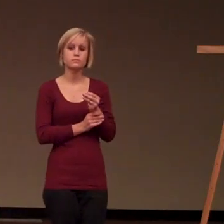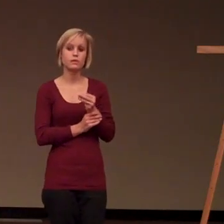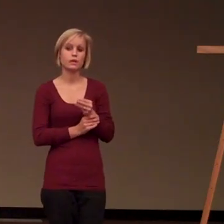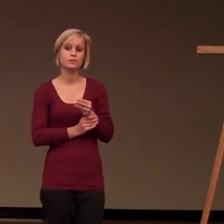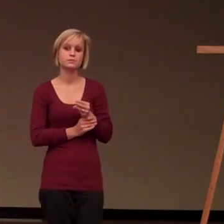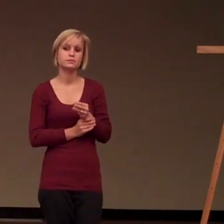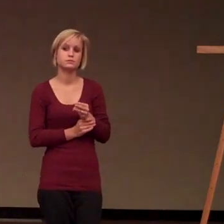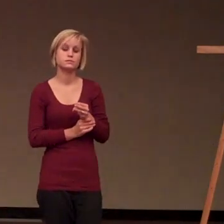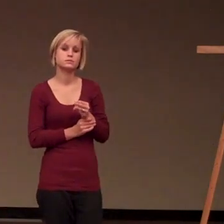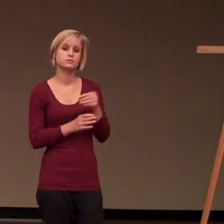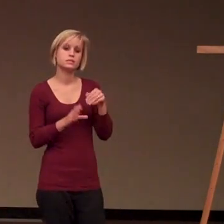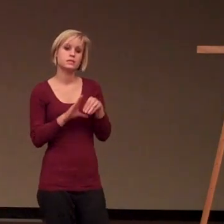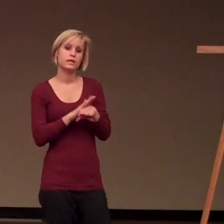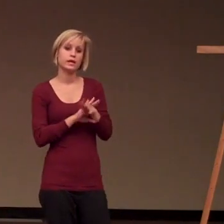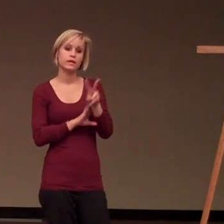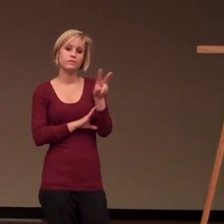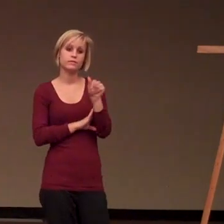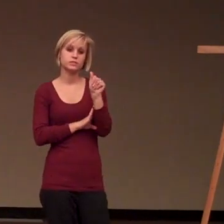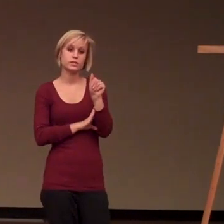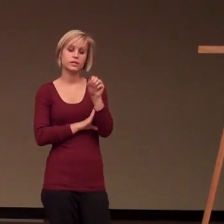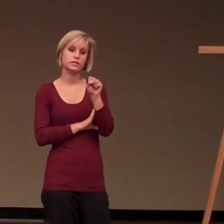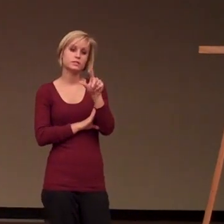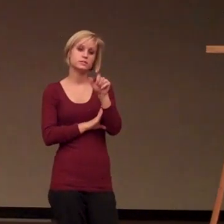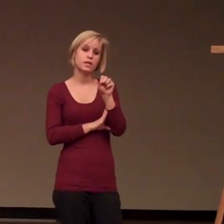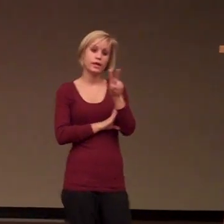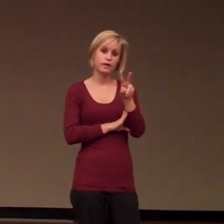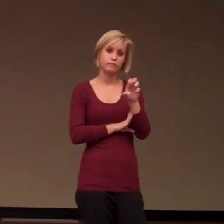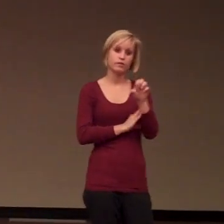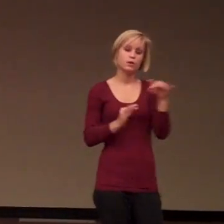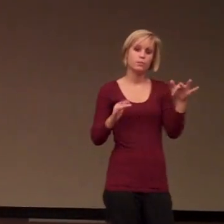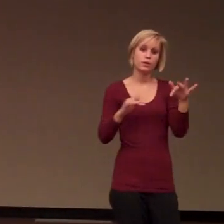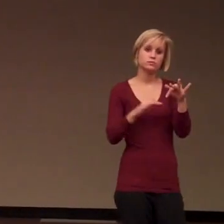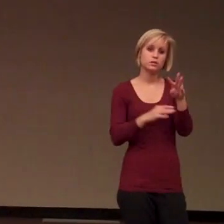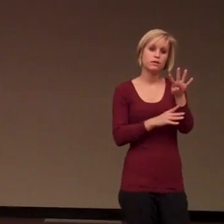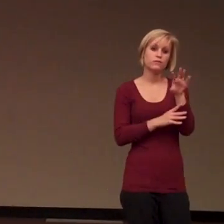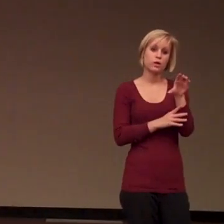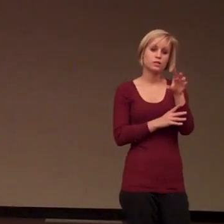Wheeling's, in Virginia, the slave population,